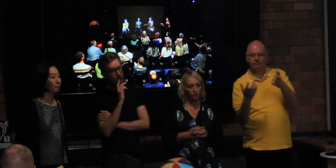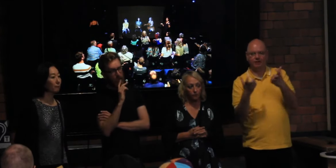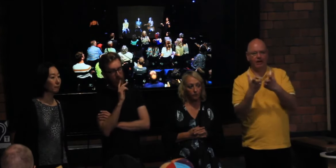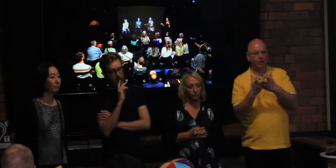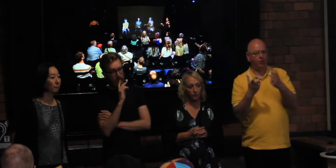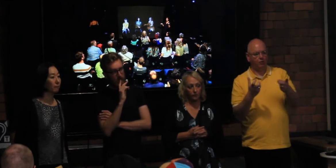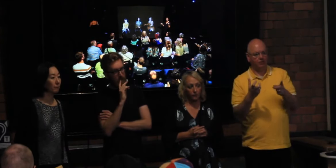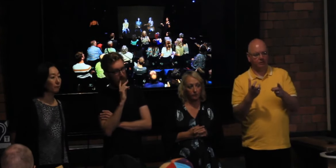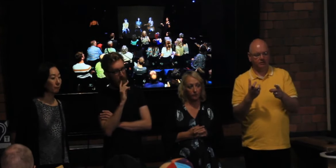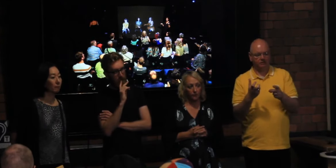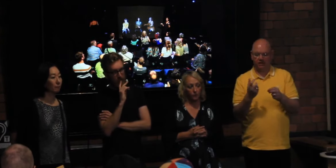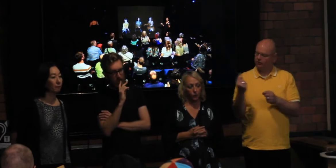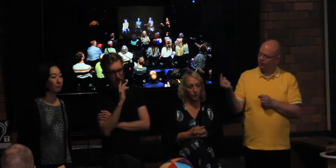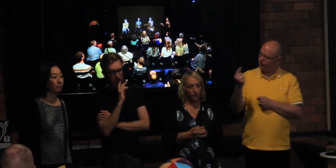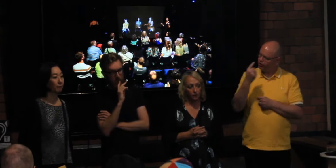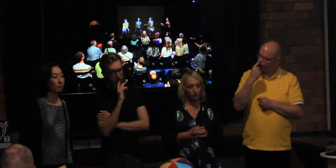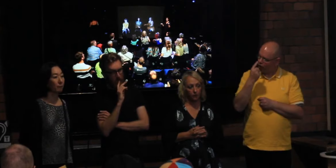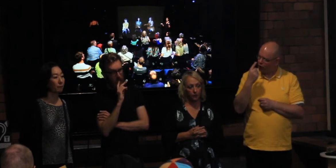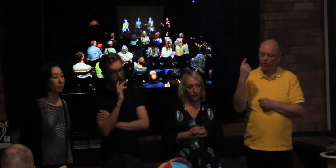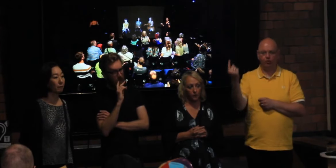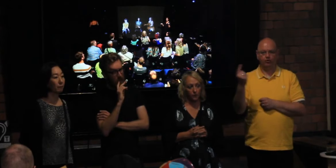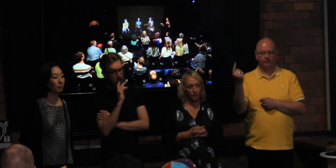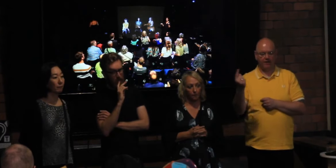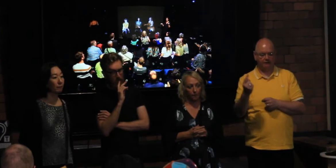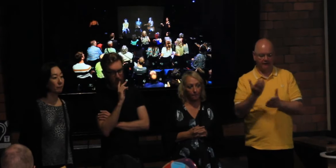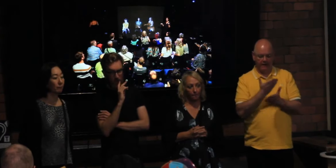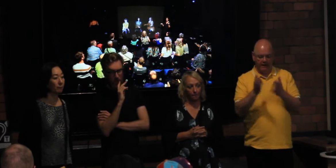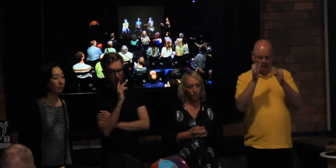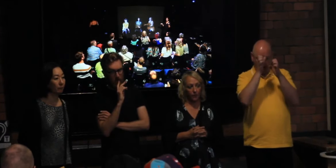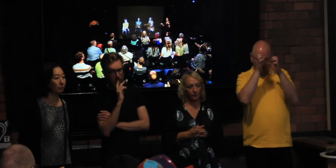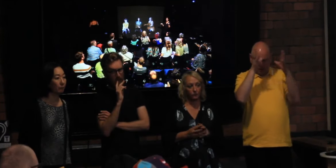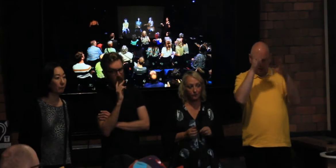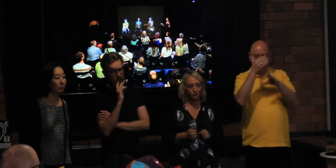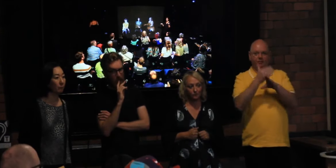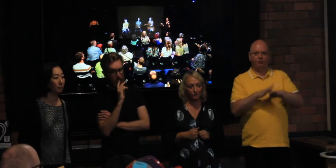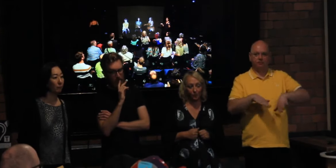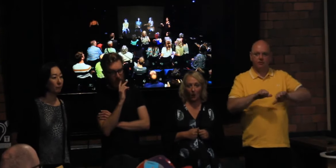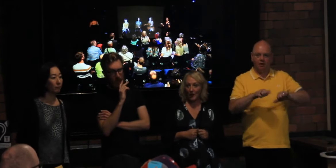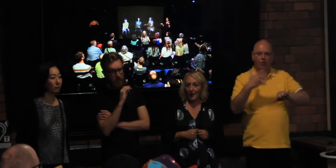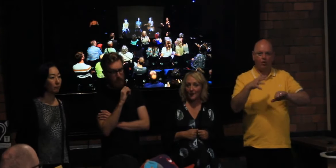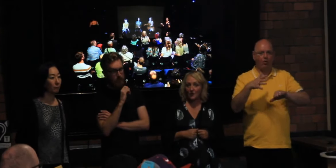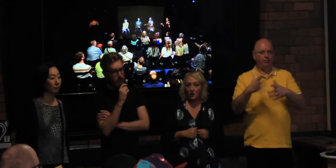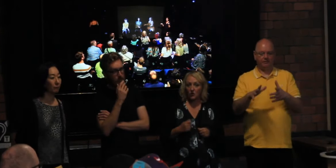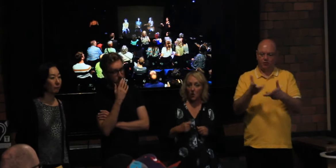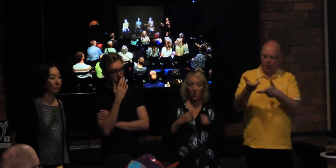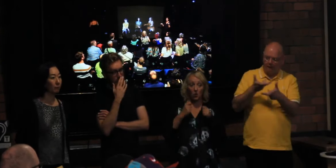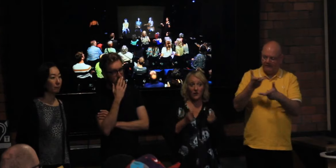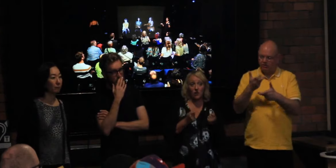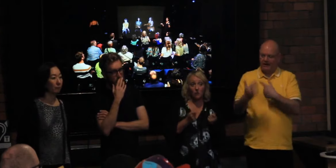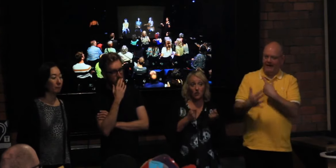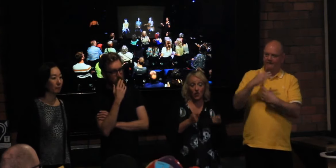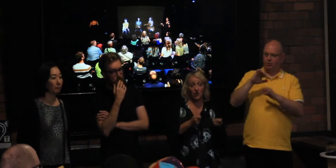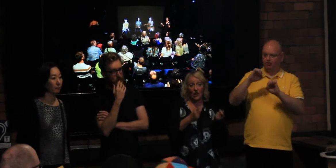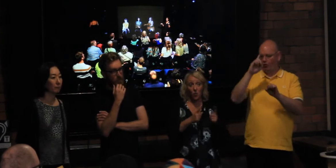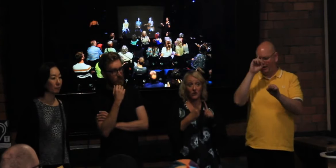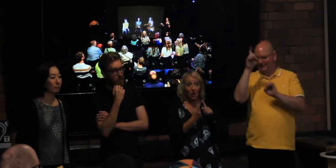have really clear ideas of the design already, or was it influenced by conversations? So, question